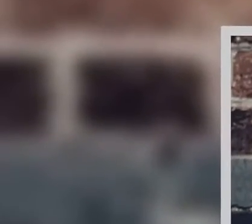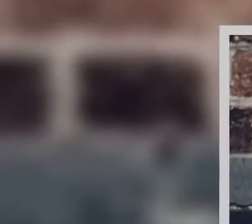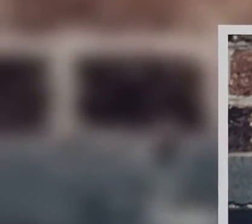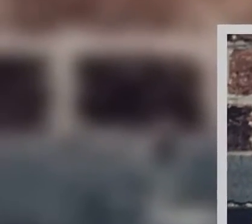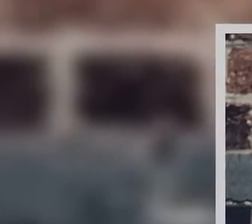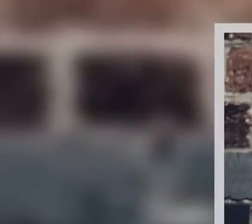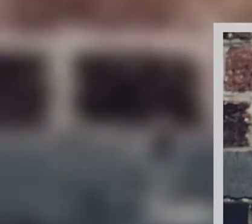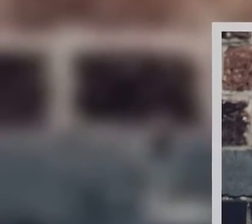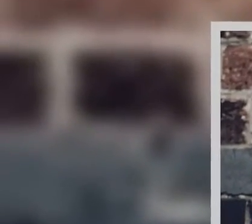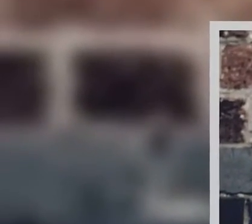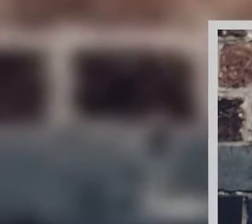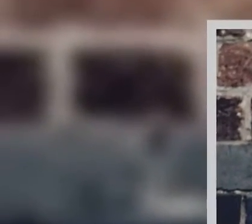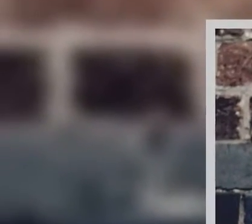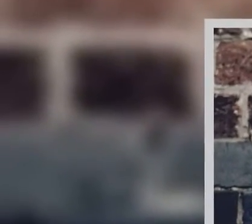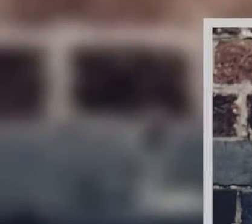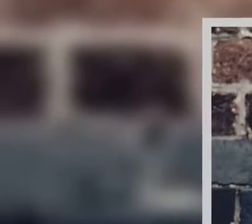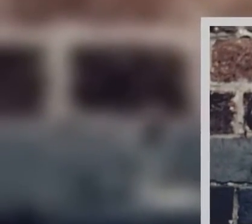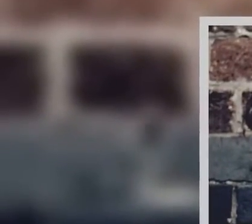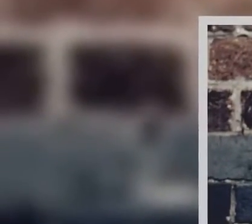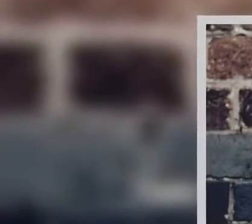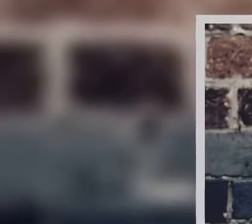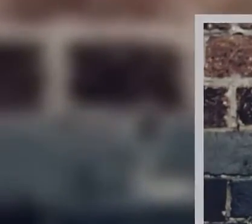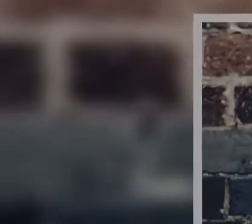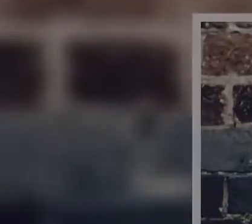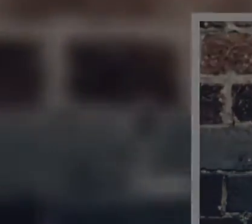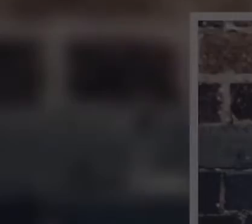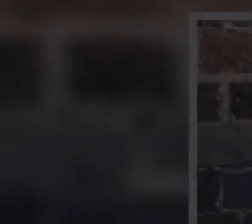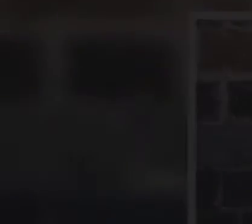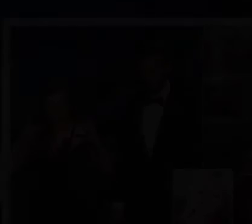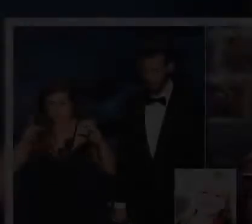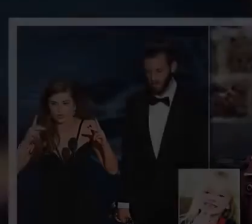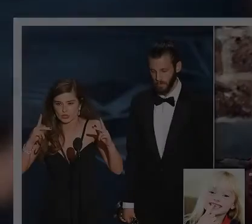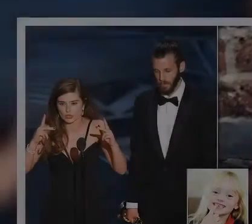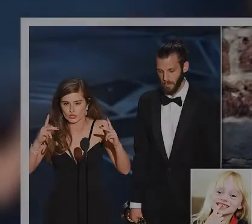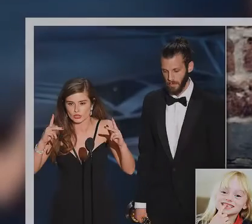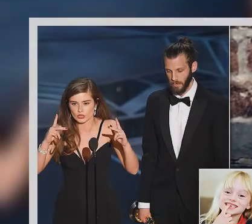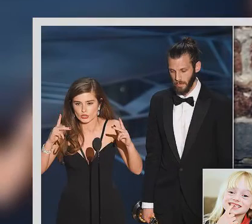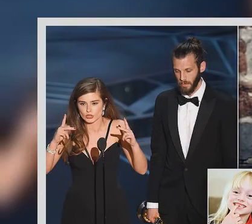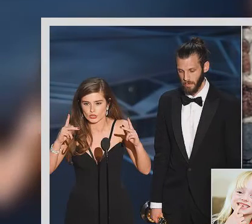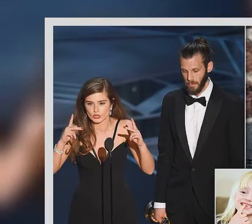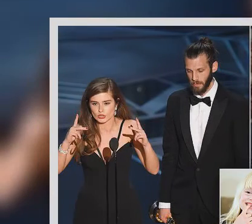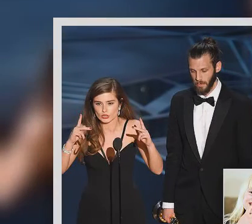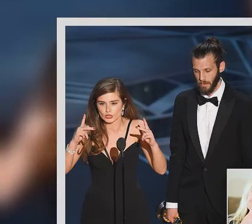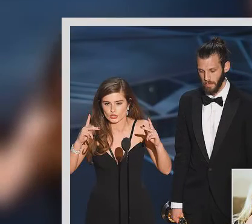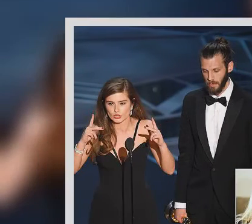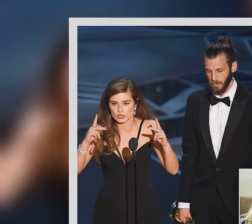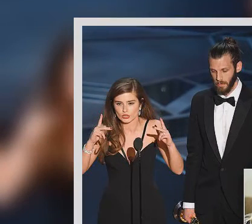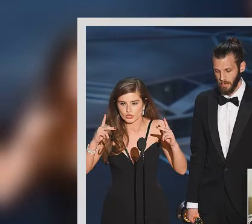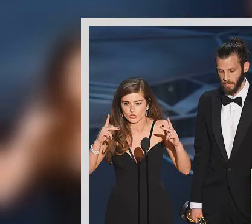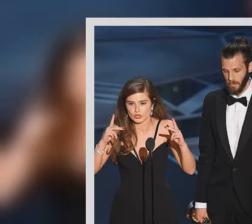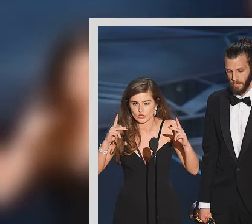I knew where she was sat.I kept looking at her, but I didn't actually have my glasses on.